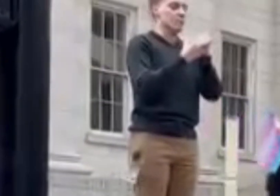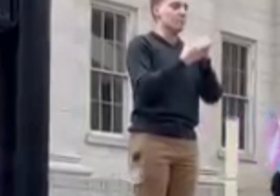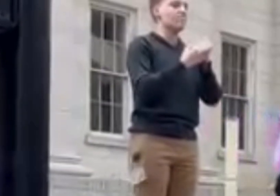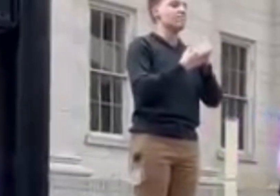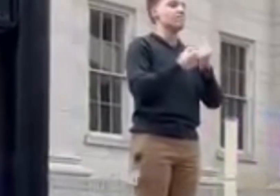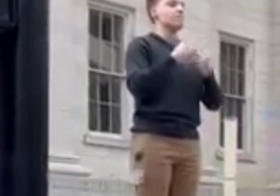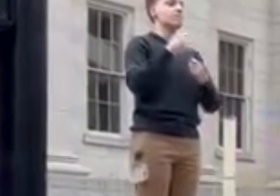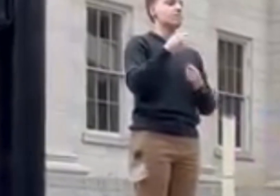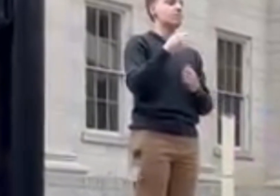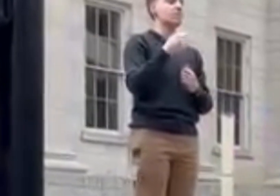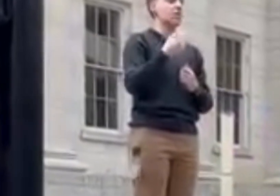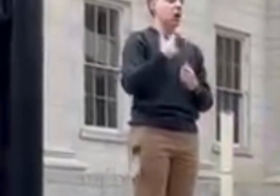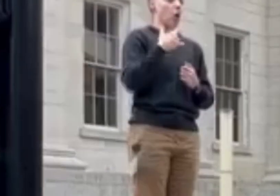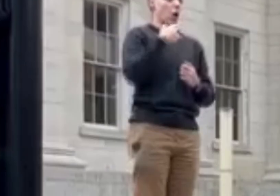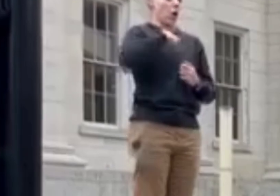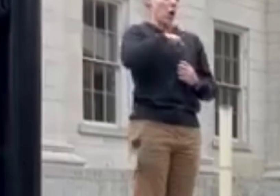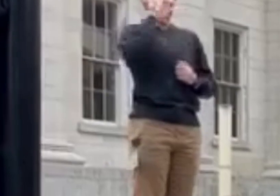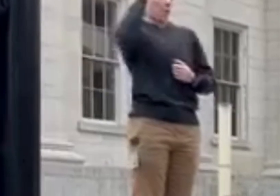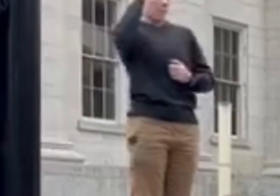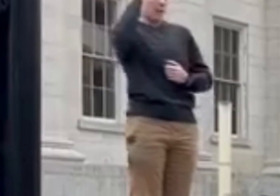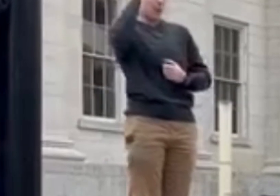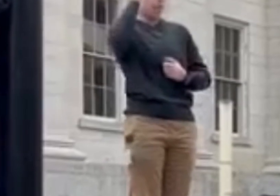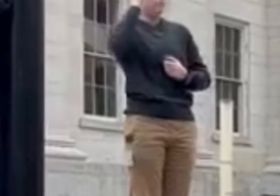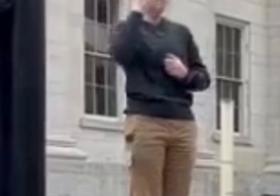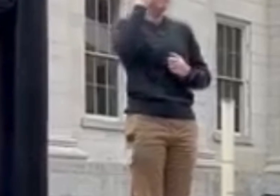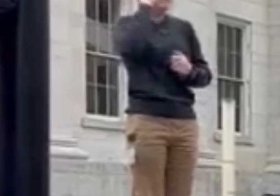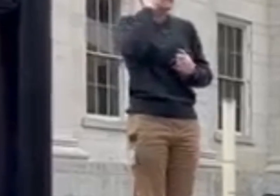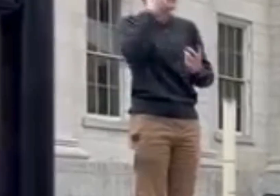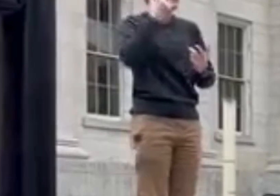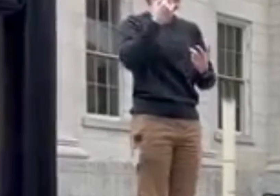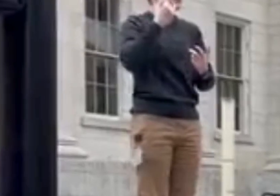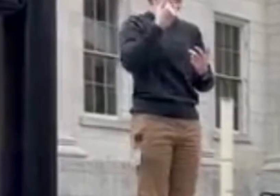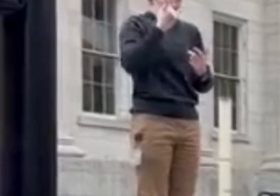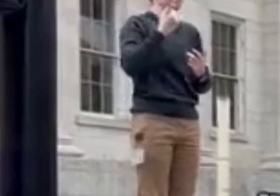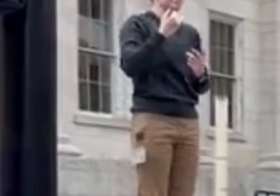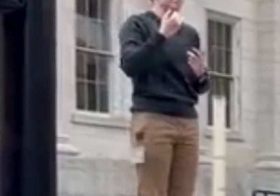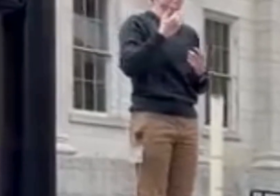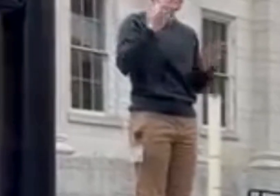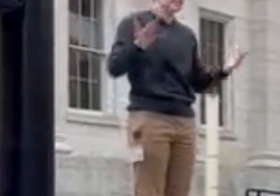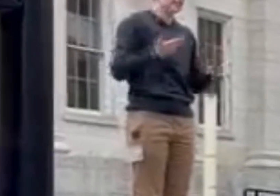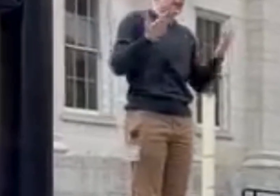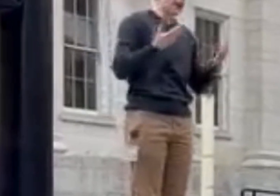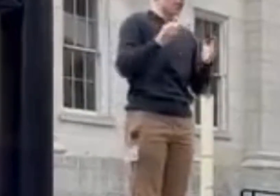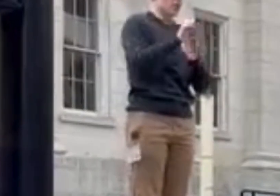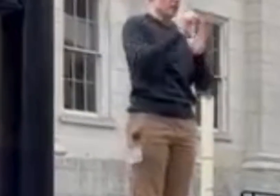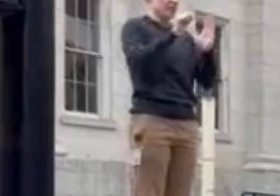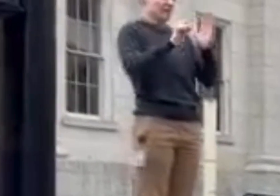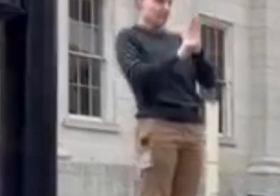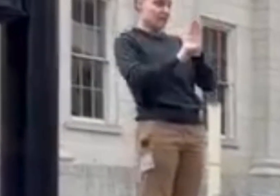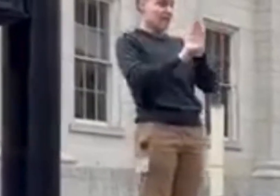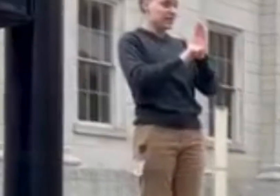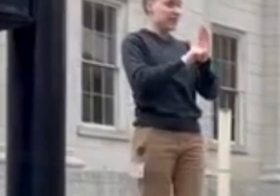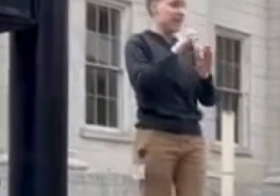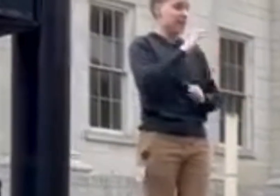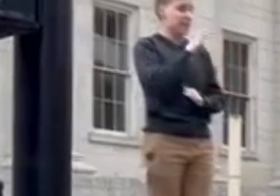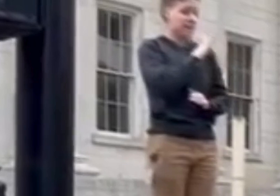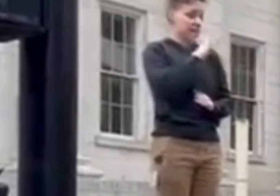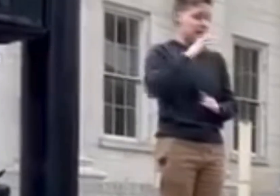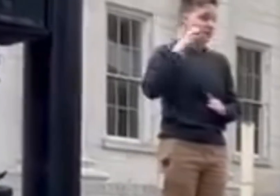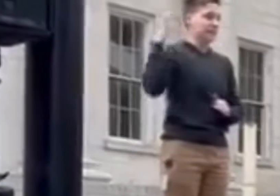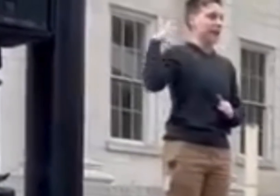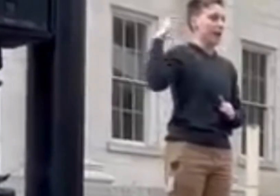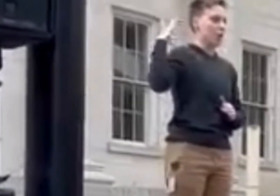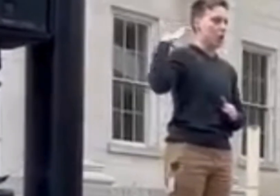our whole opinion is if I'm going to have people in our state capitol that's going to be attacking who we